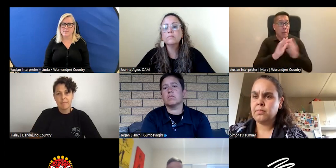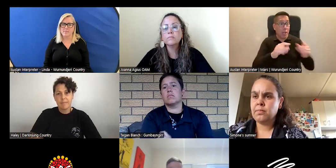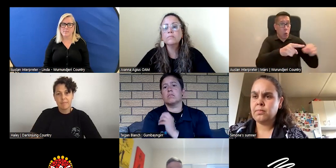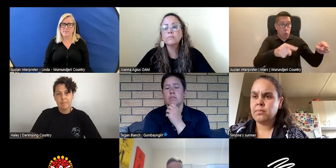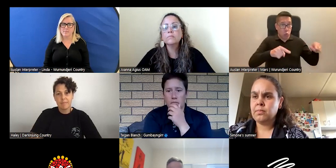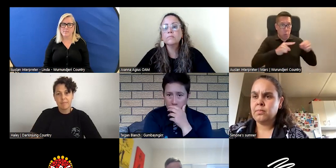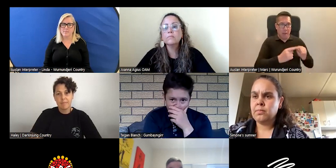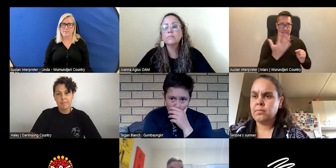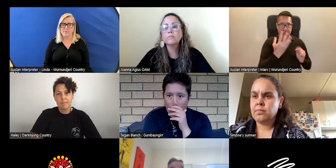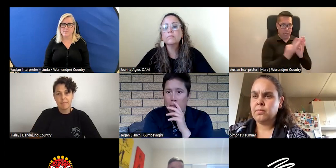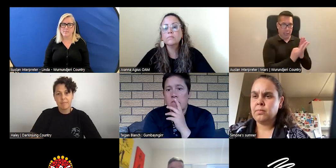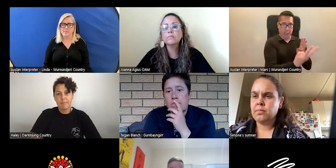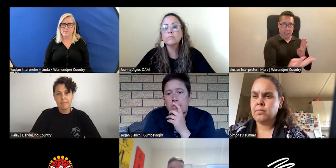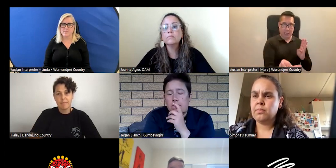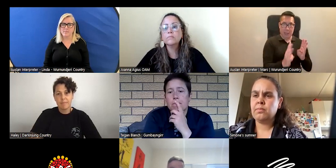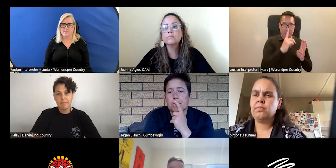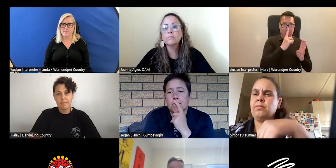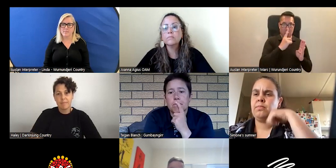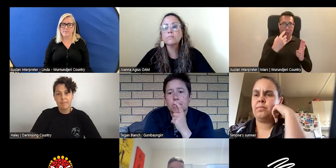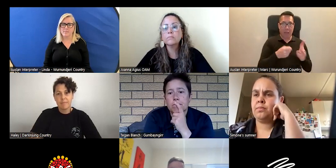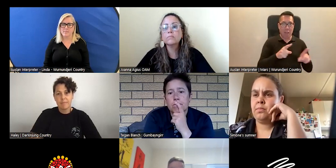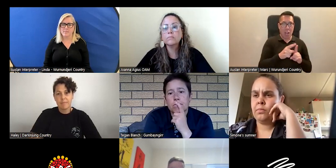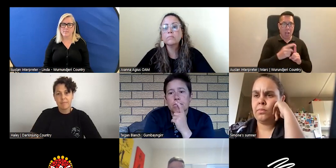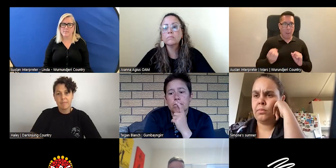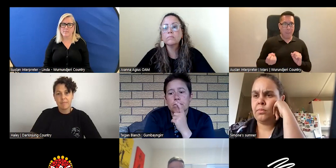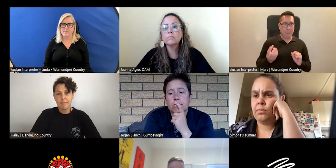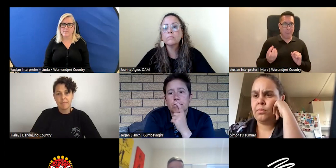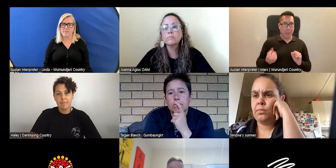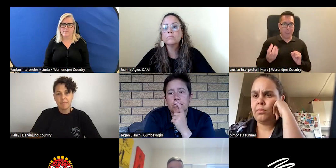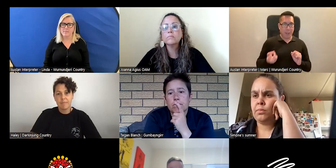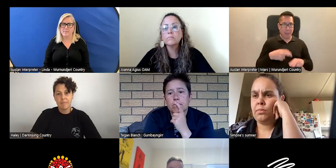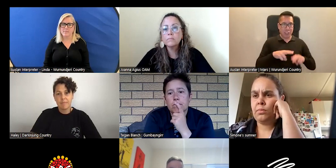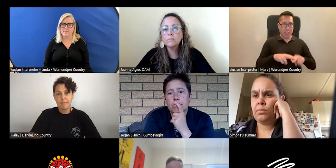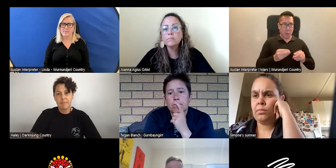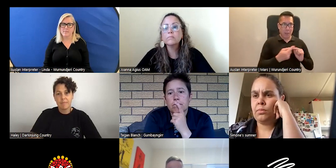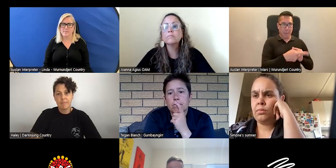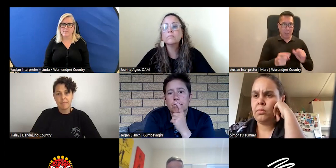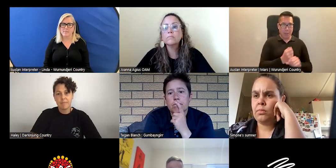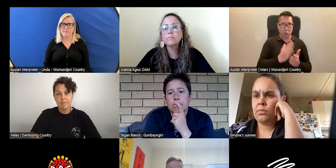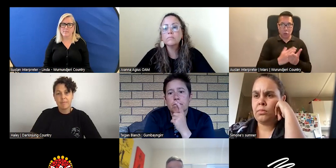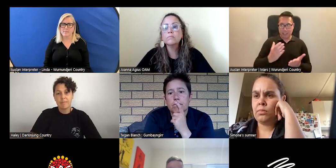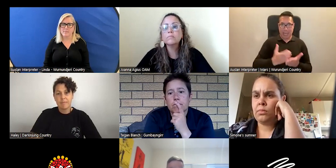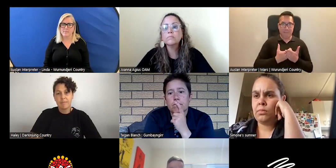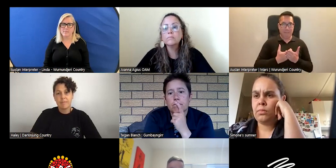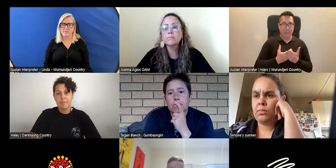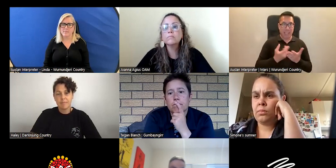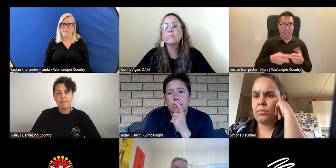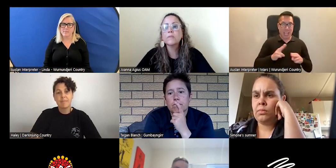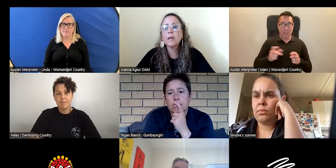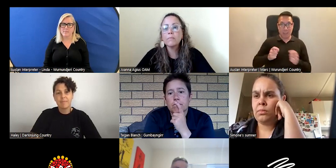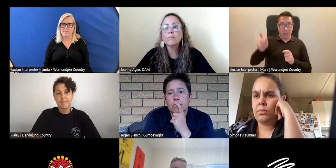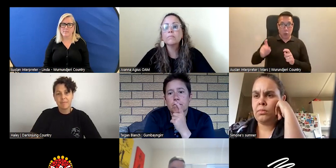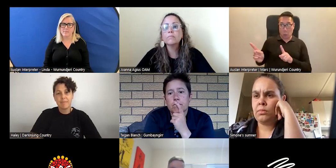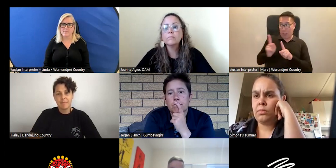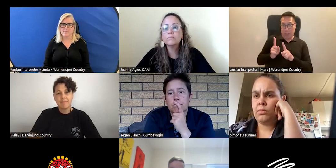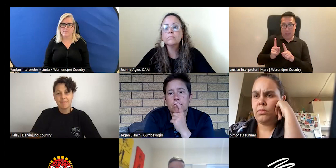15 offenders and have a little beeper, and, you know, making sure I was safe and making sure my facilitator was safe,